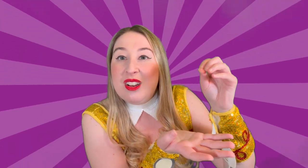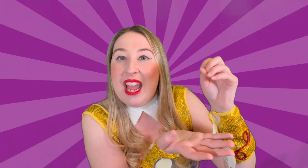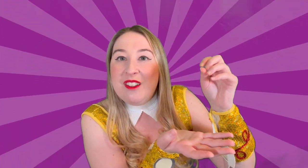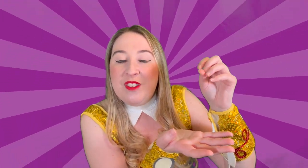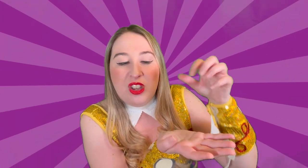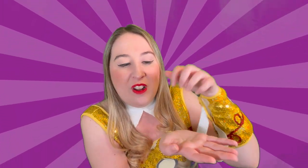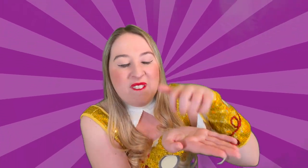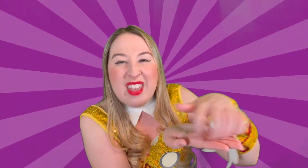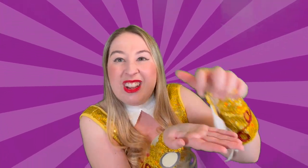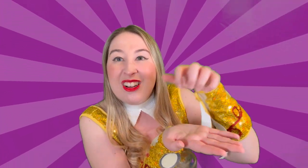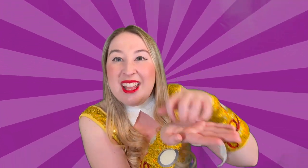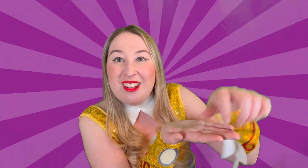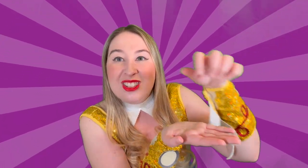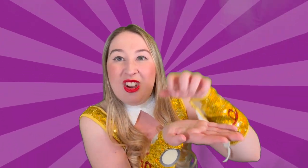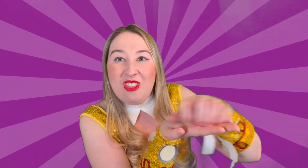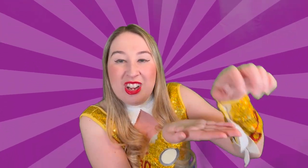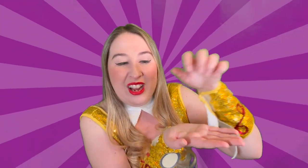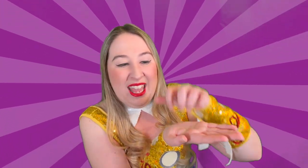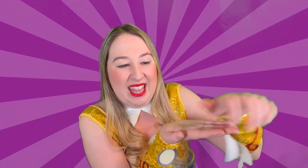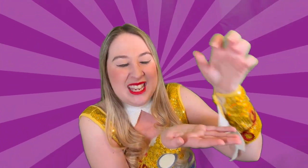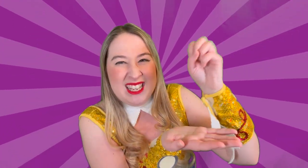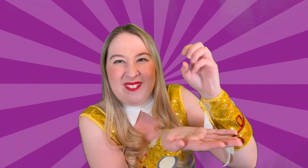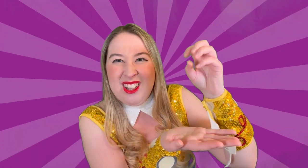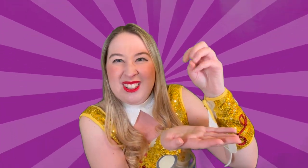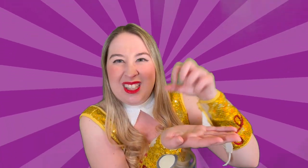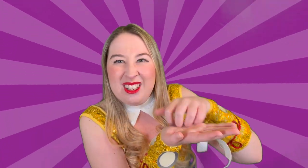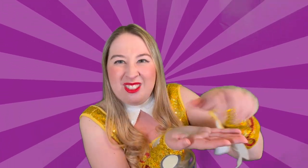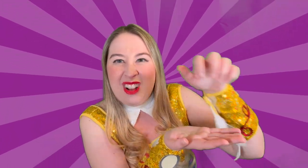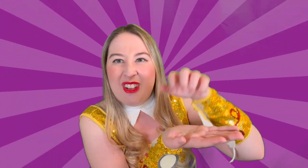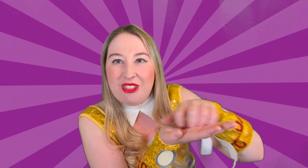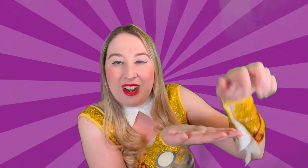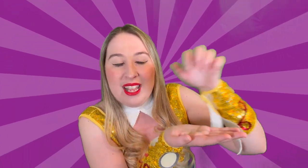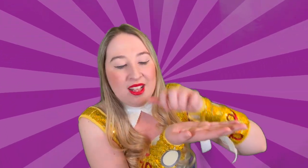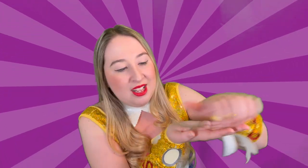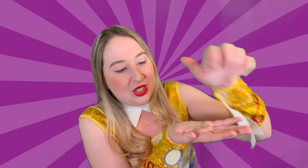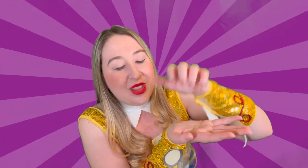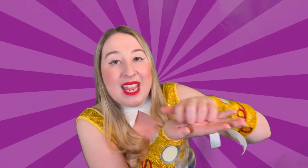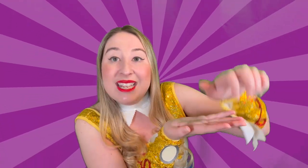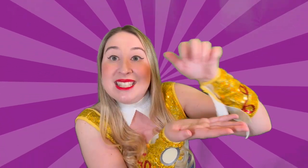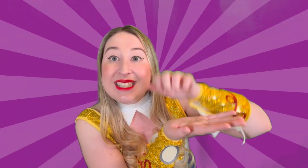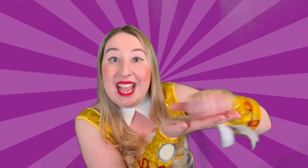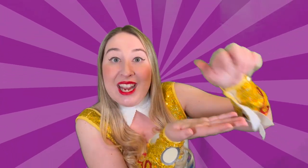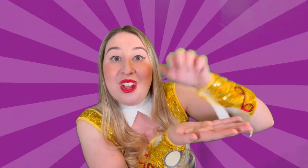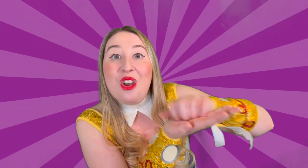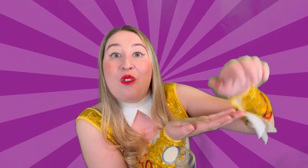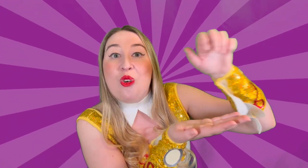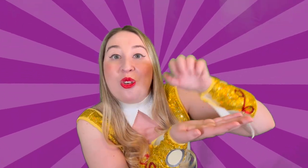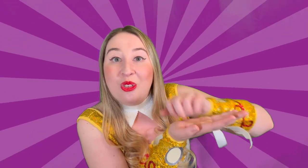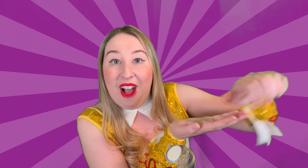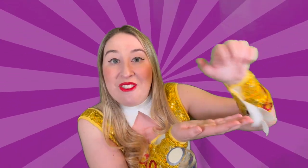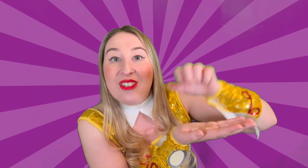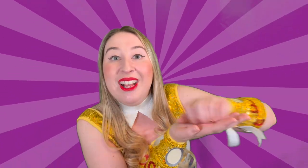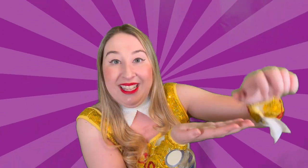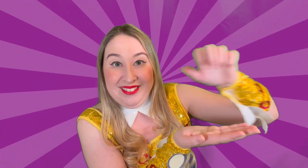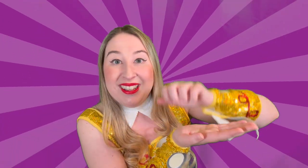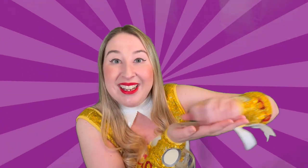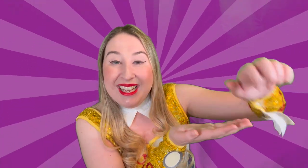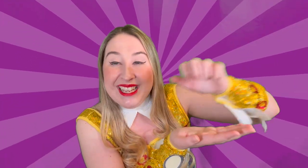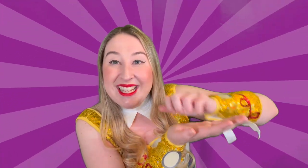kind of feel your fingernails over your hand. It feels a little rough, right? So that is the sign for rough. Very